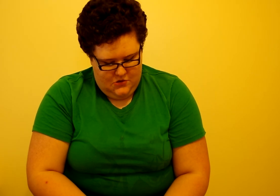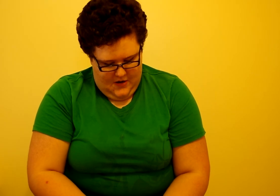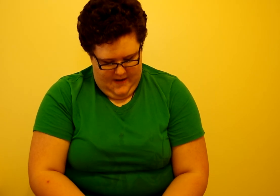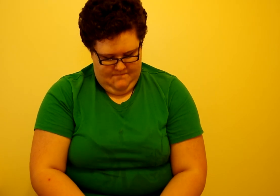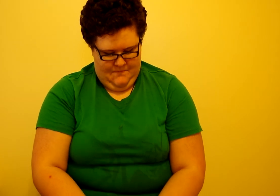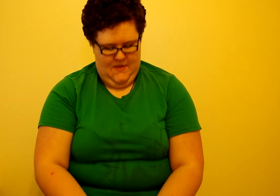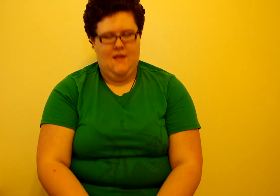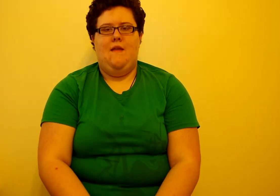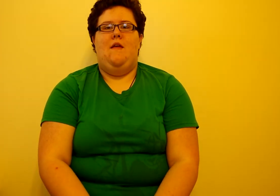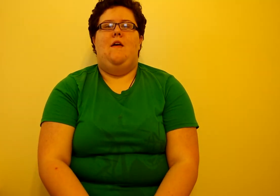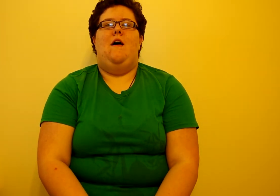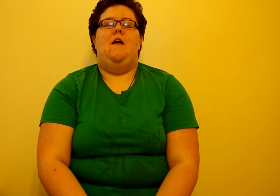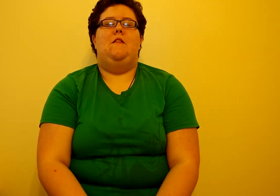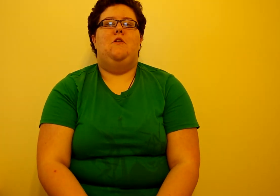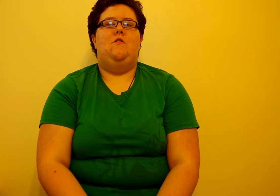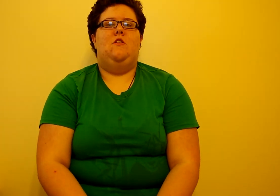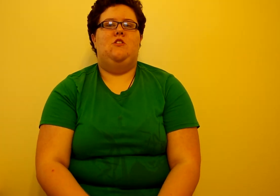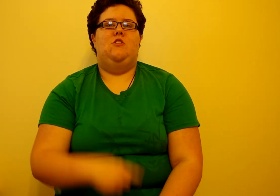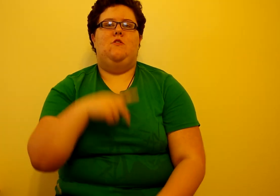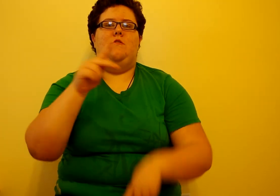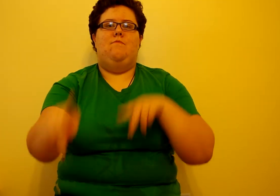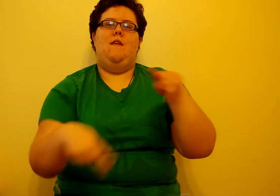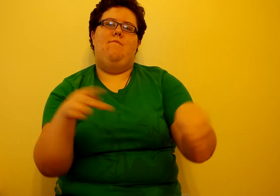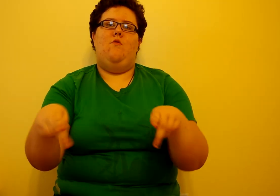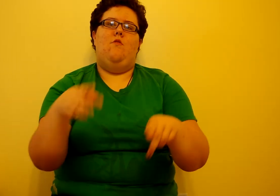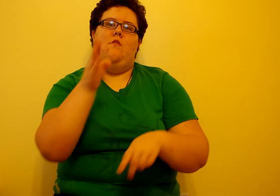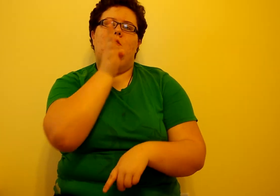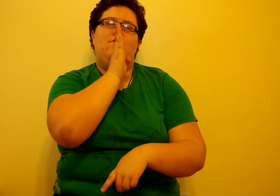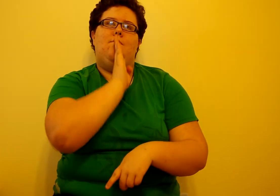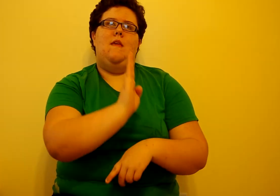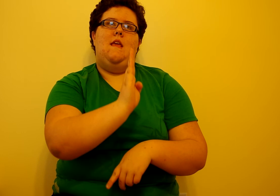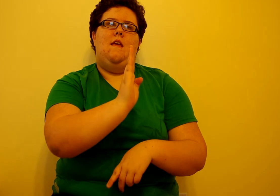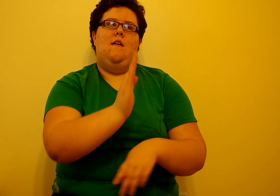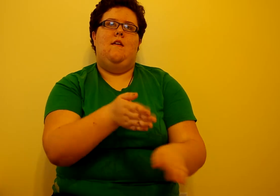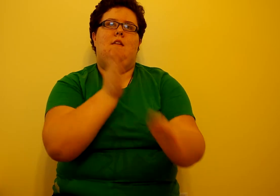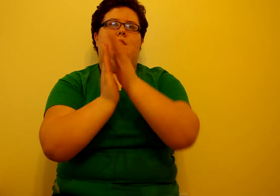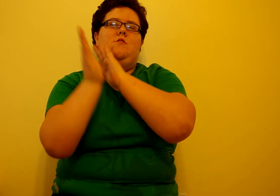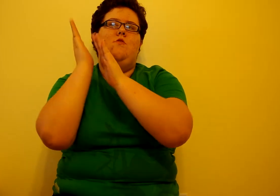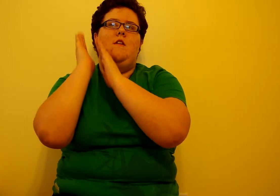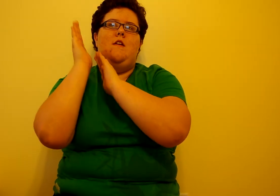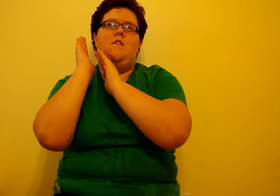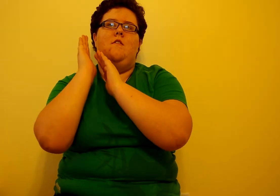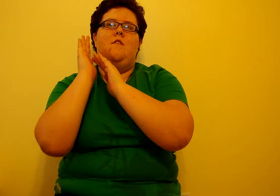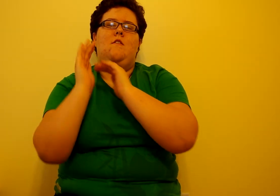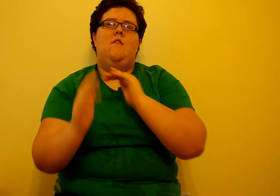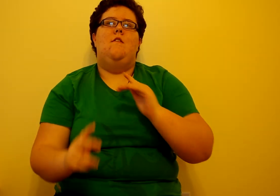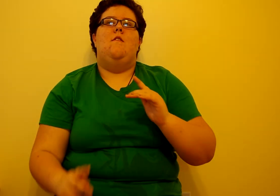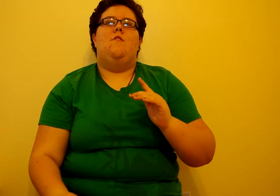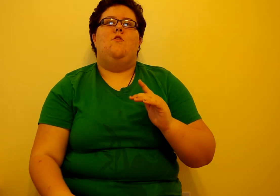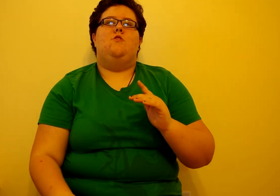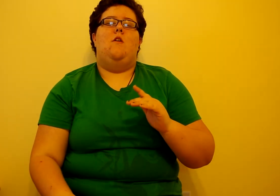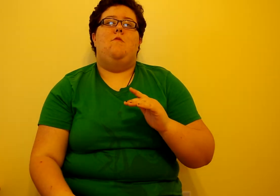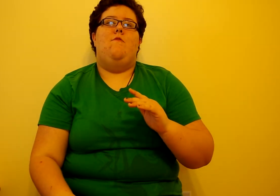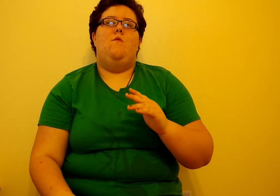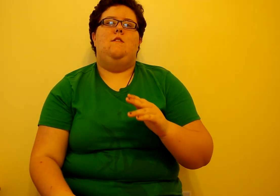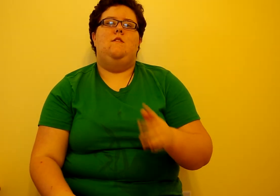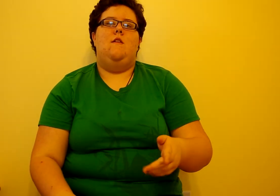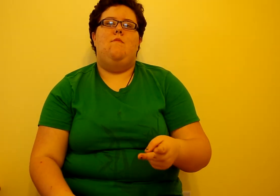history. I literally just used people, be, history. There's a couple different ways to sign